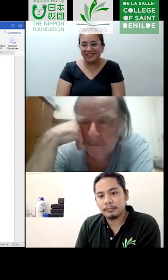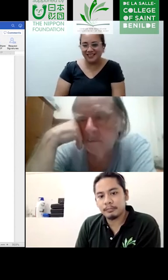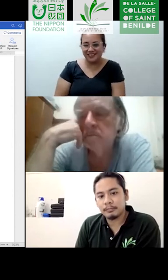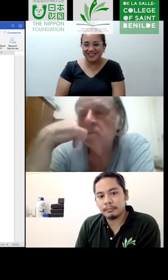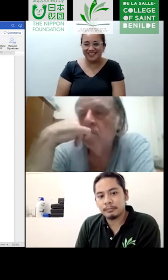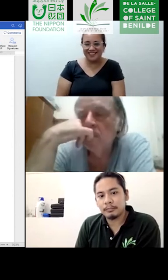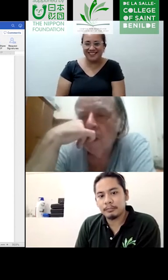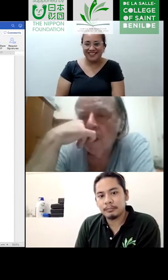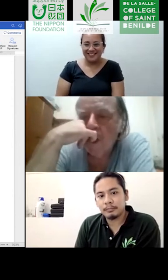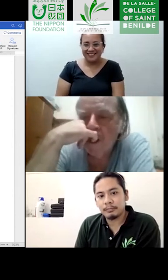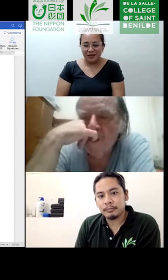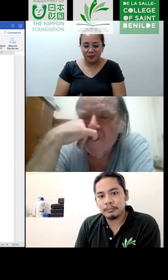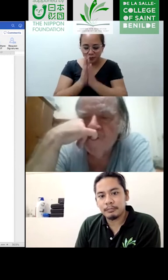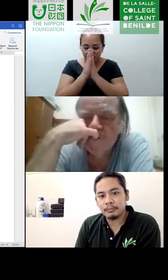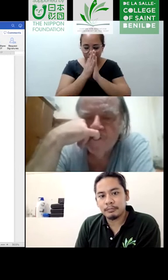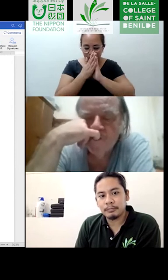There's a quiet room.